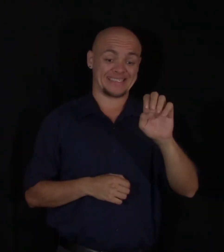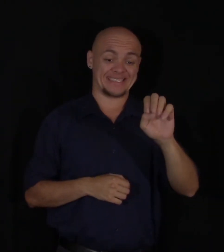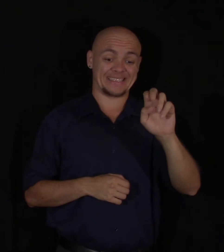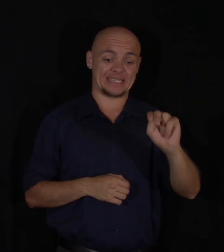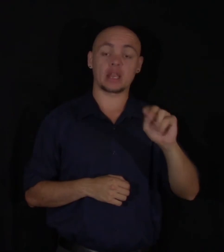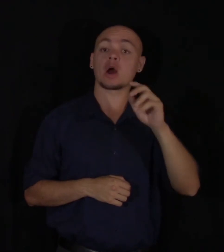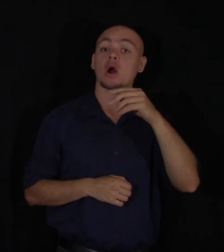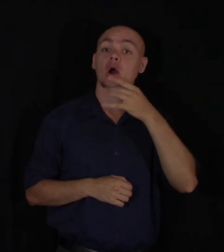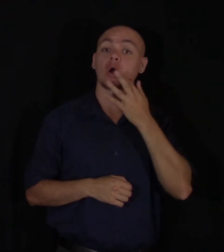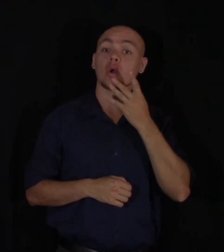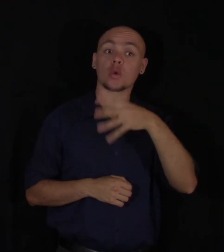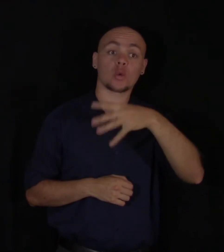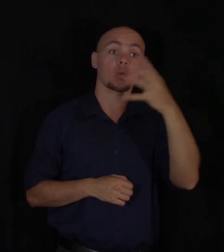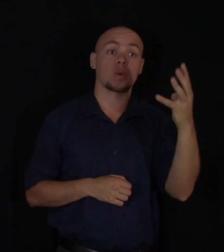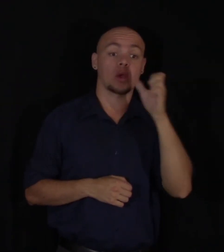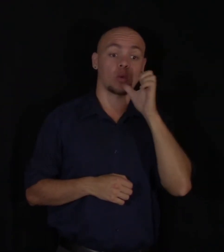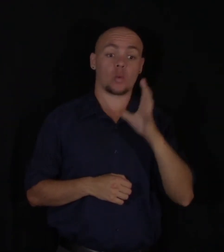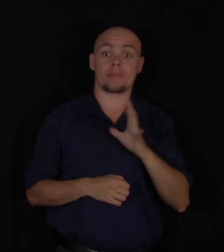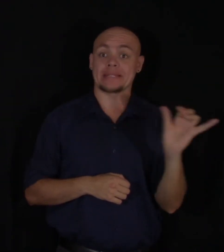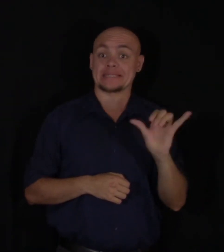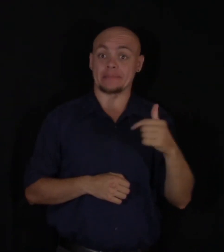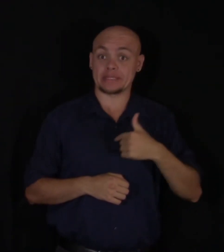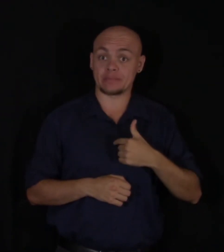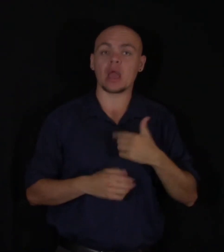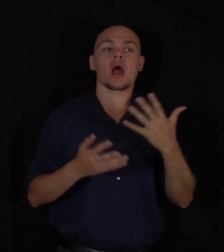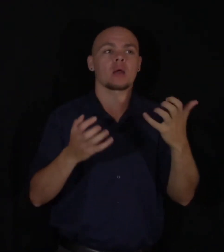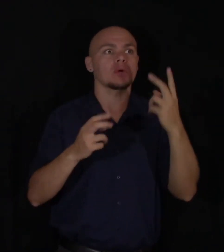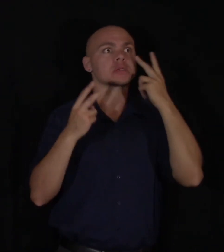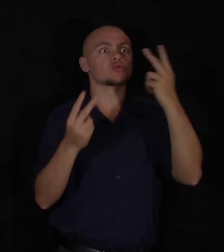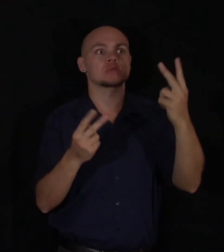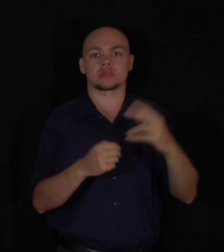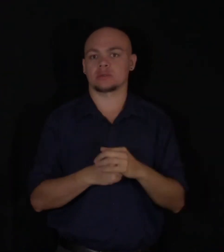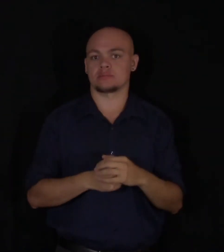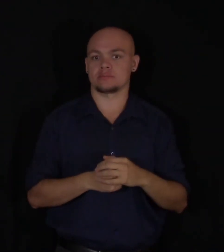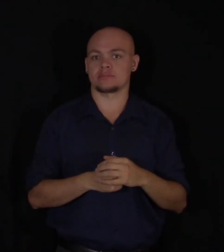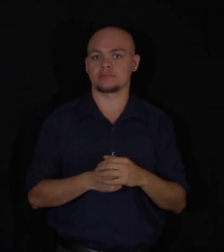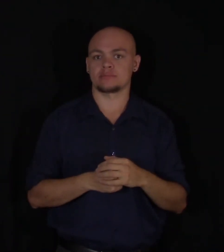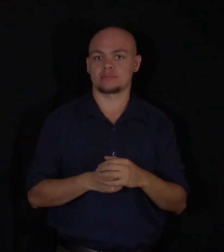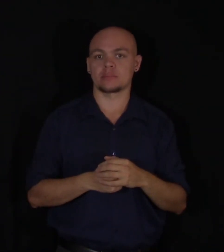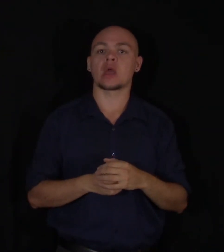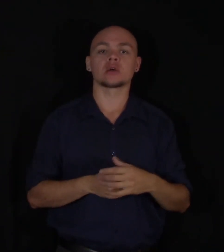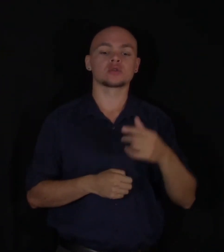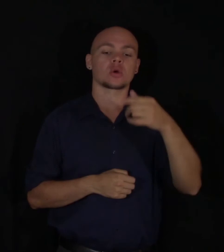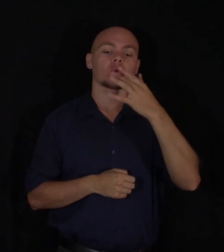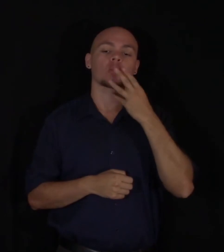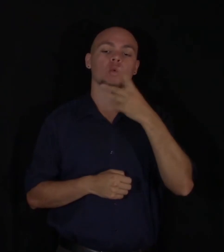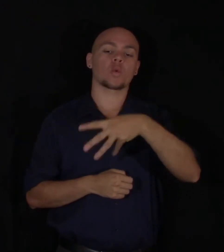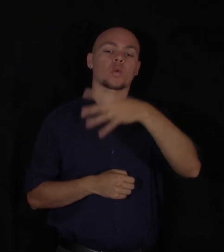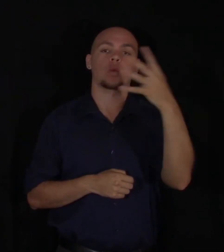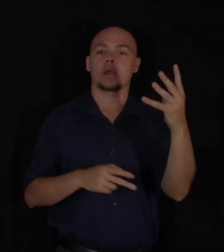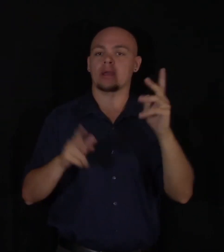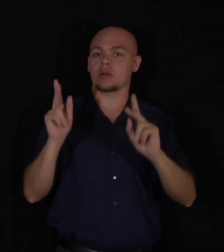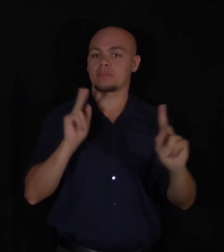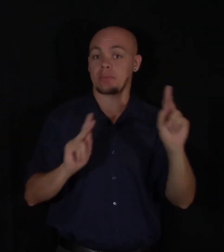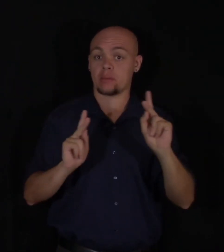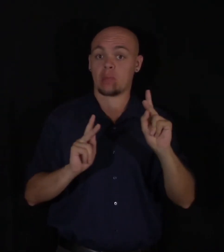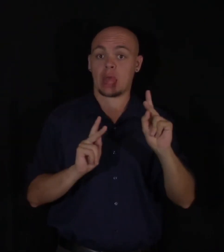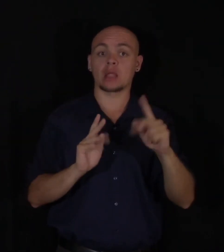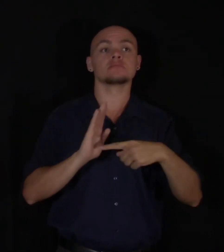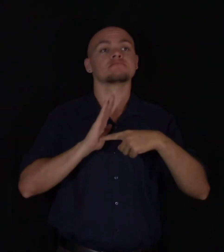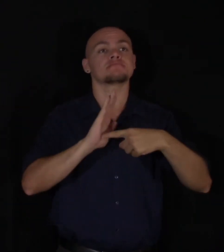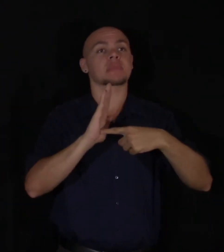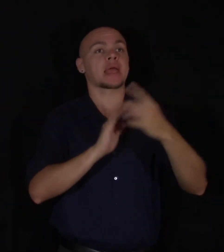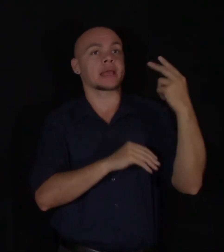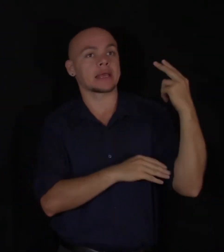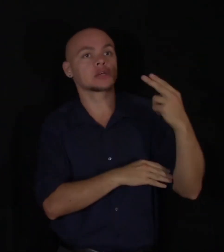queer woman like me. Queer folks revolutionized their history by existing and choosing to do so publicly and openly